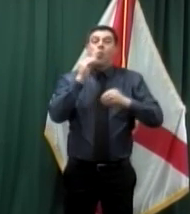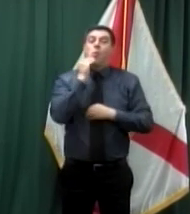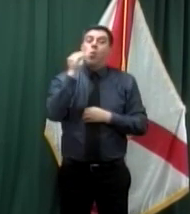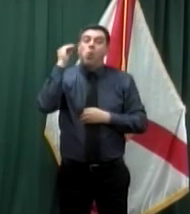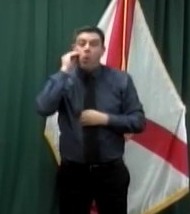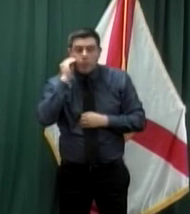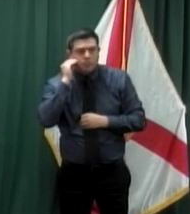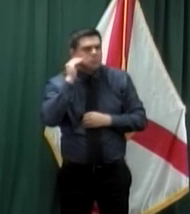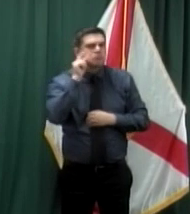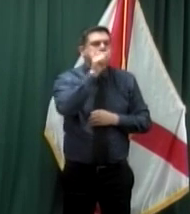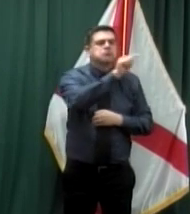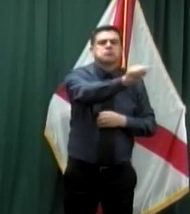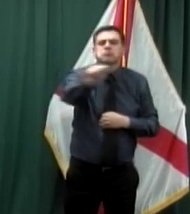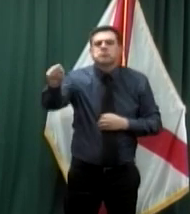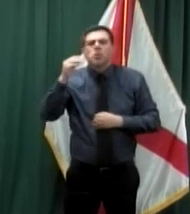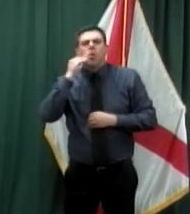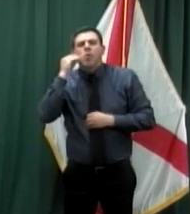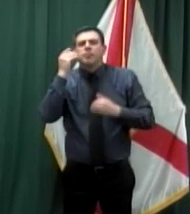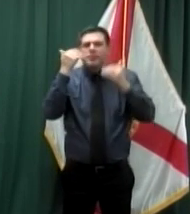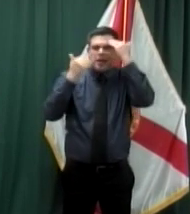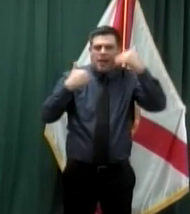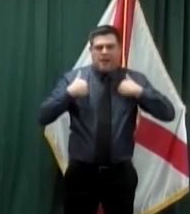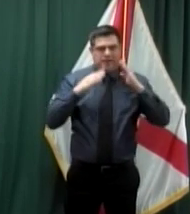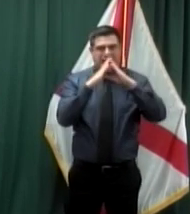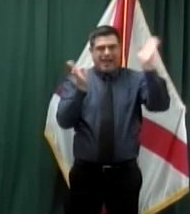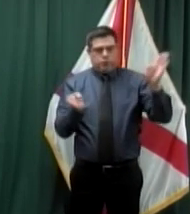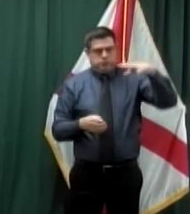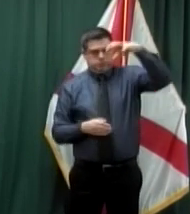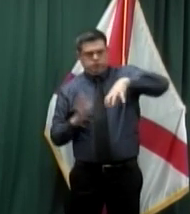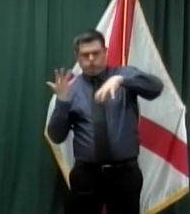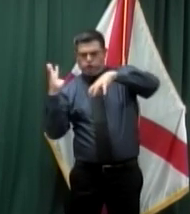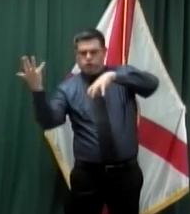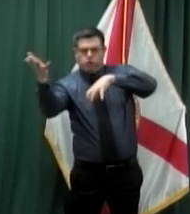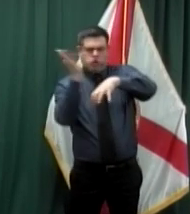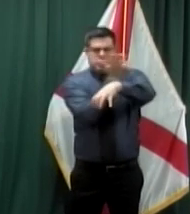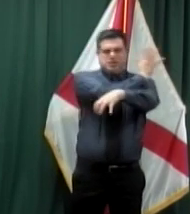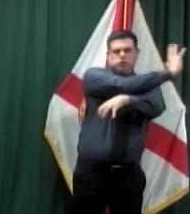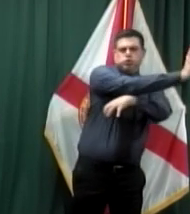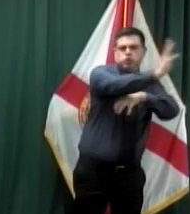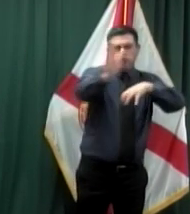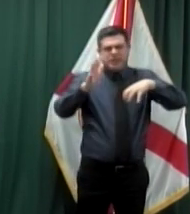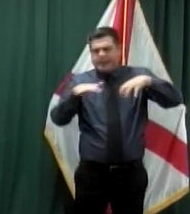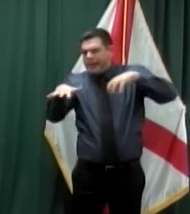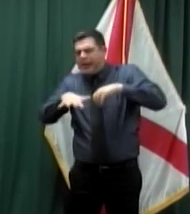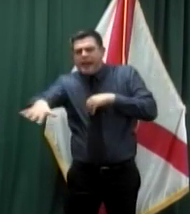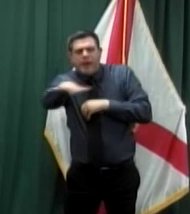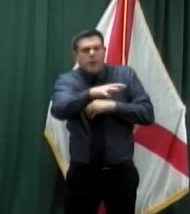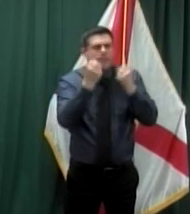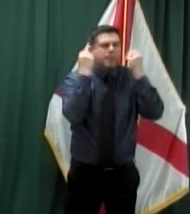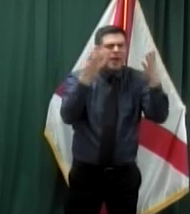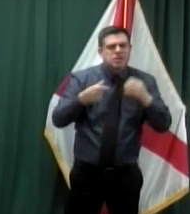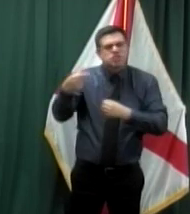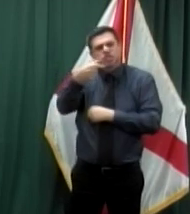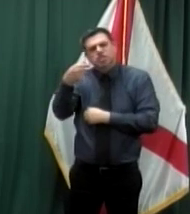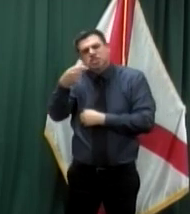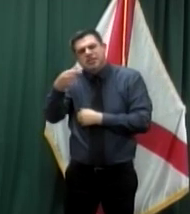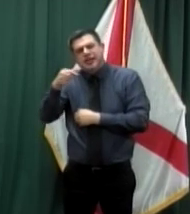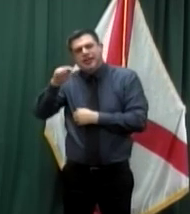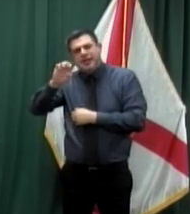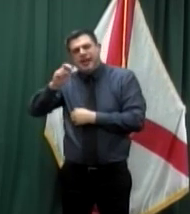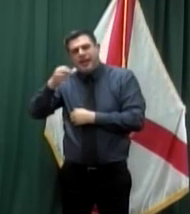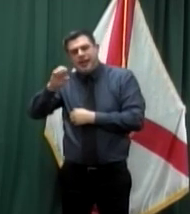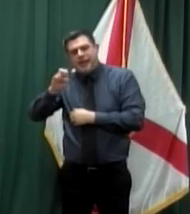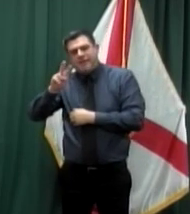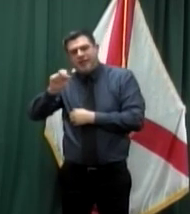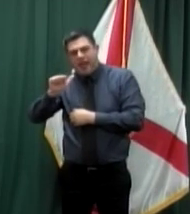the wildland-urban interface, such as the areas of Geneva, Chuliota, and Paola, as well as